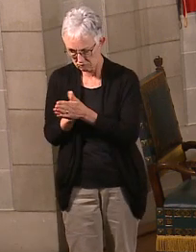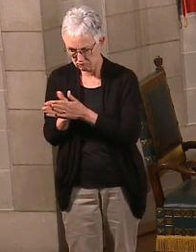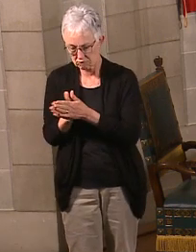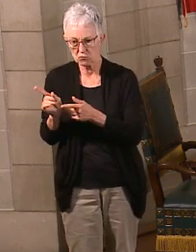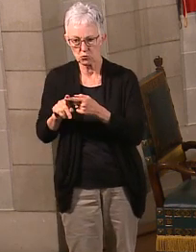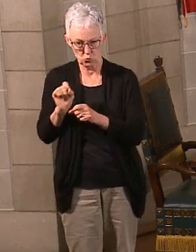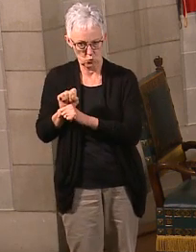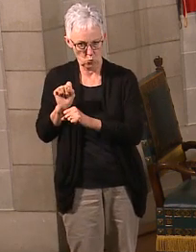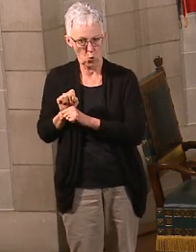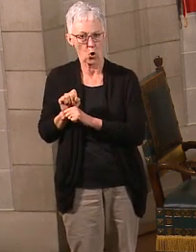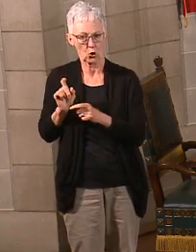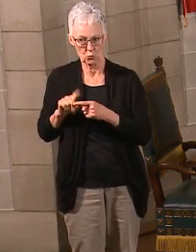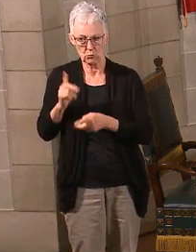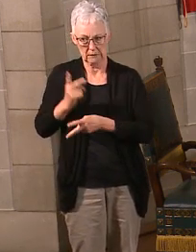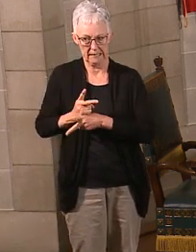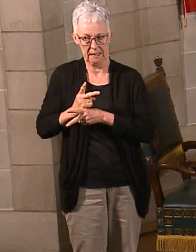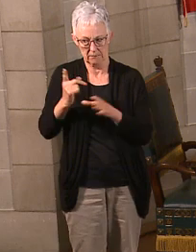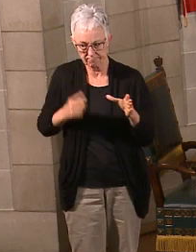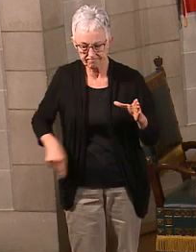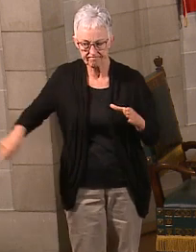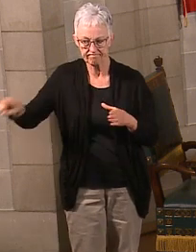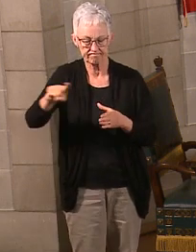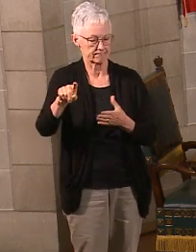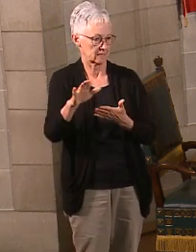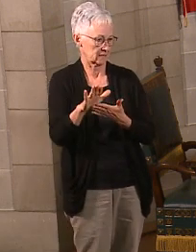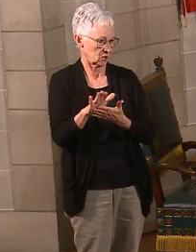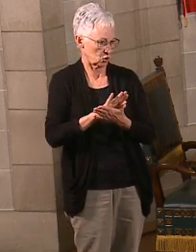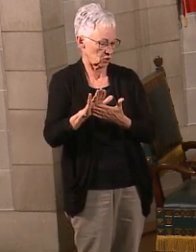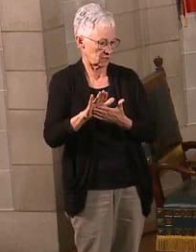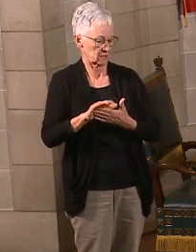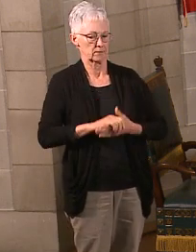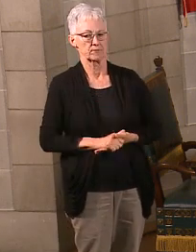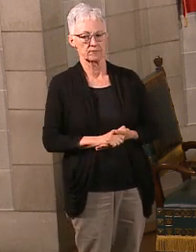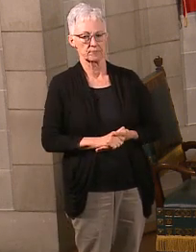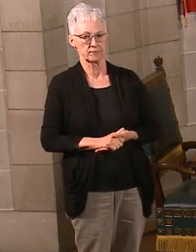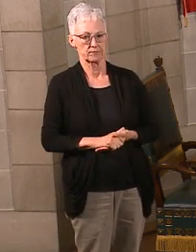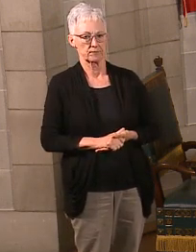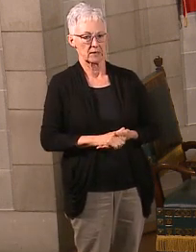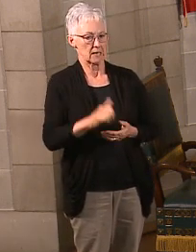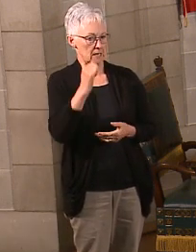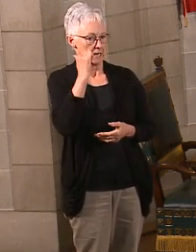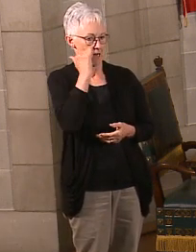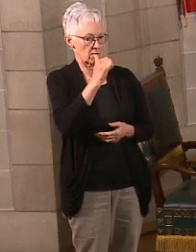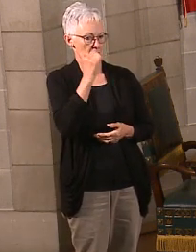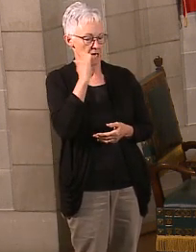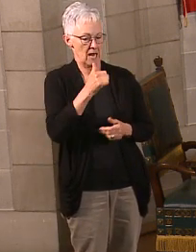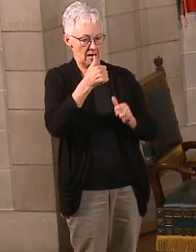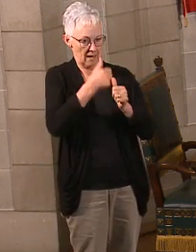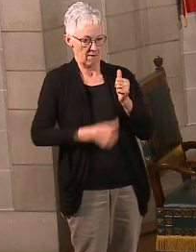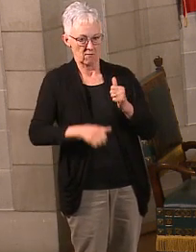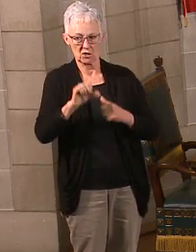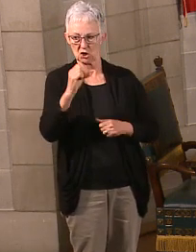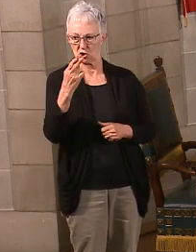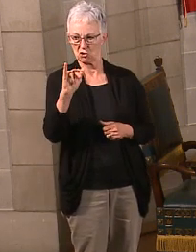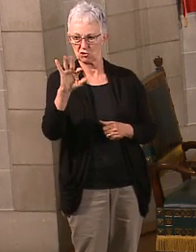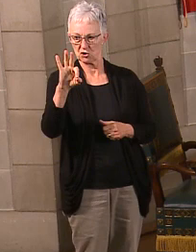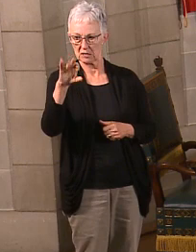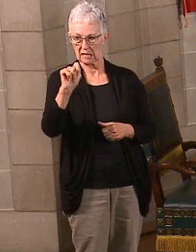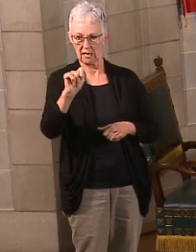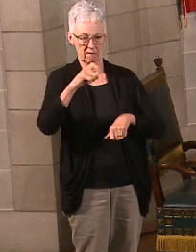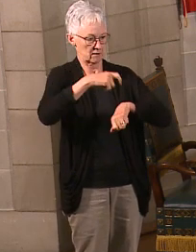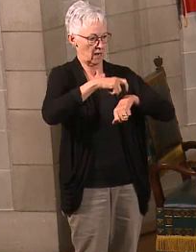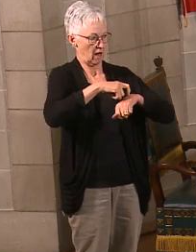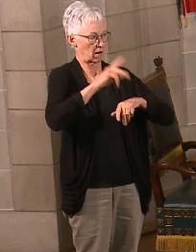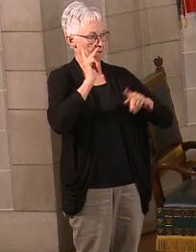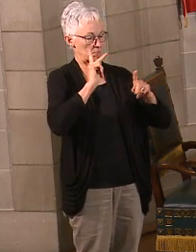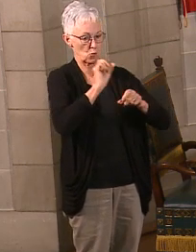that performance. We've set up daily by shift reviews of sanitation, which are documented and sent to the